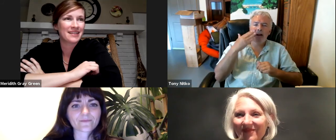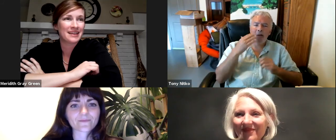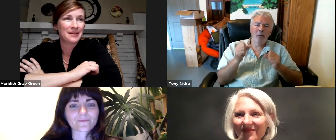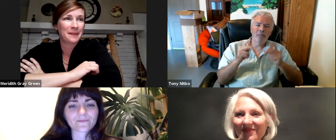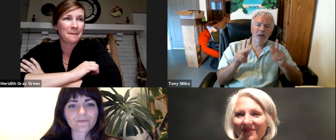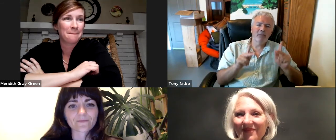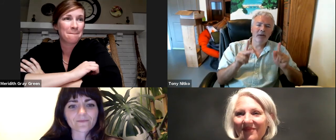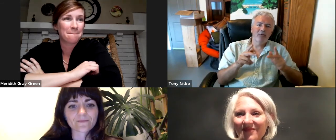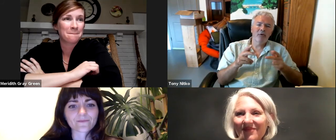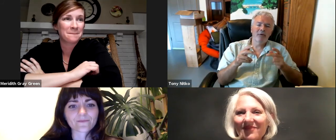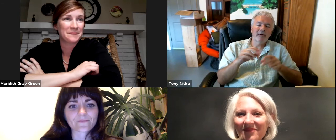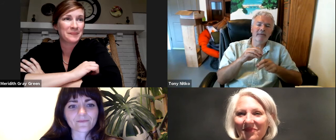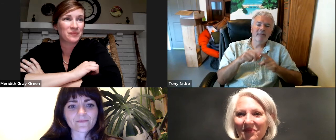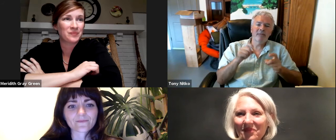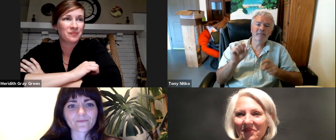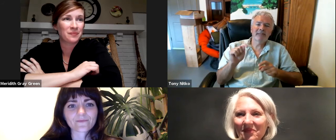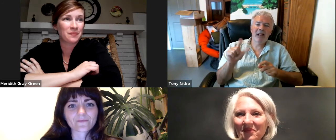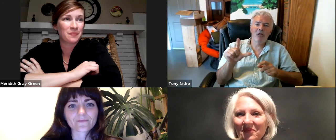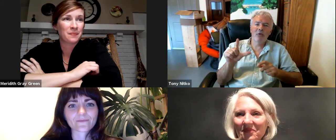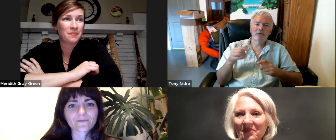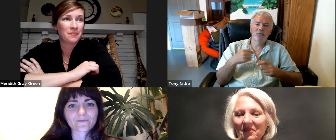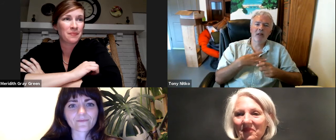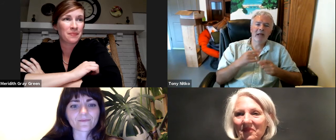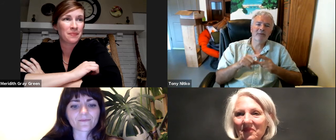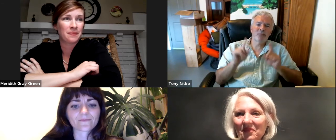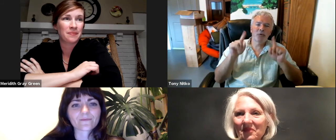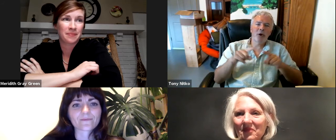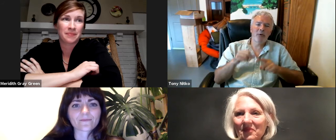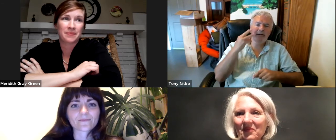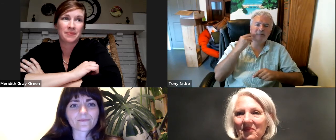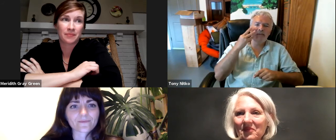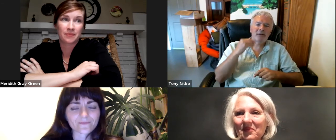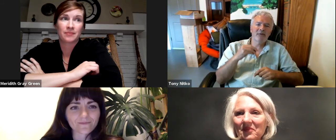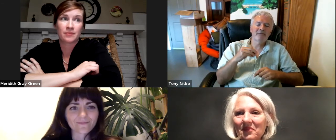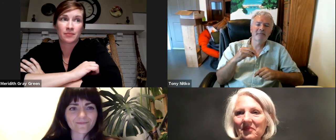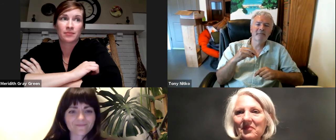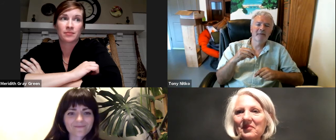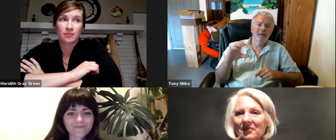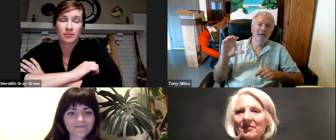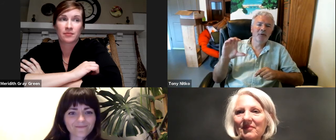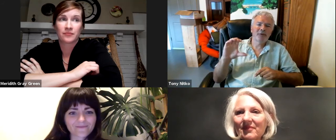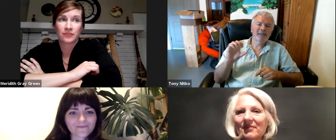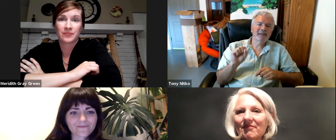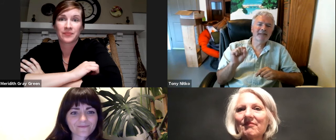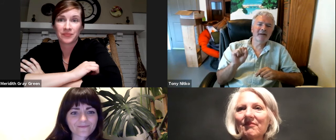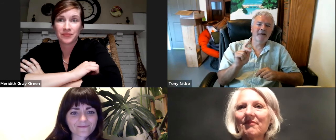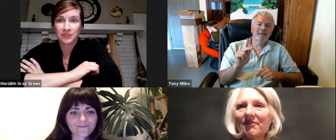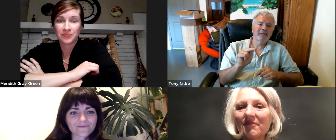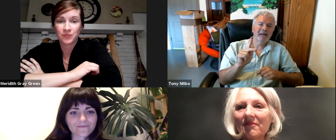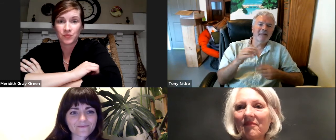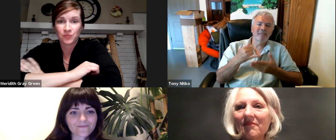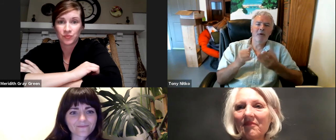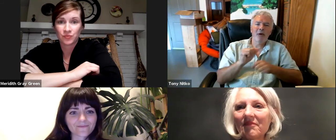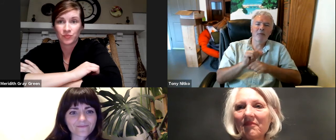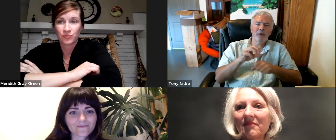All right, great. I know a lot of people from St. Louis would like to be able to